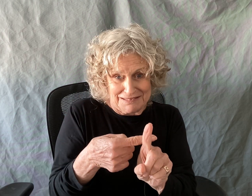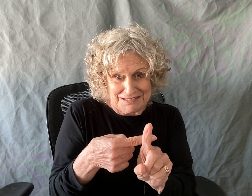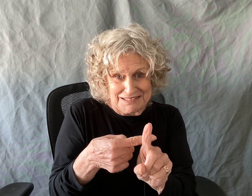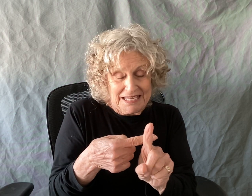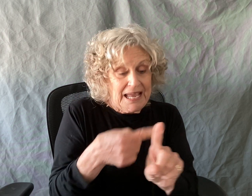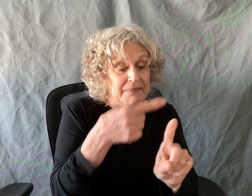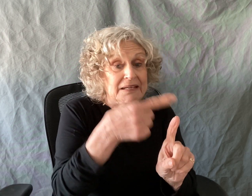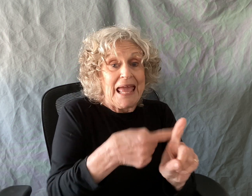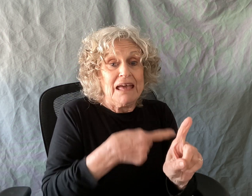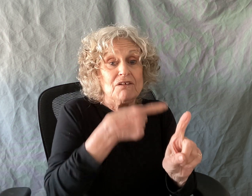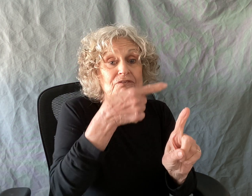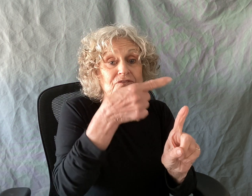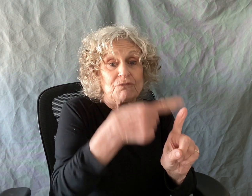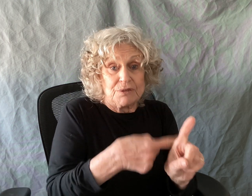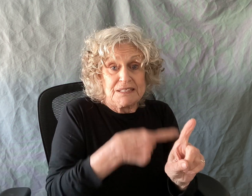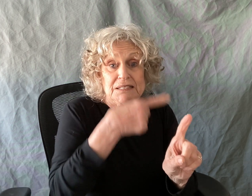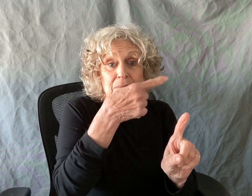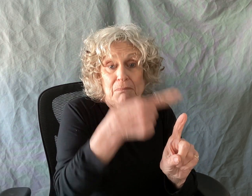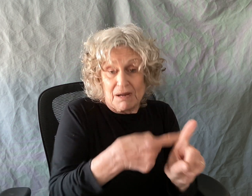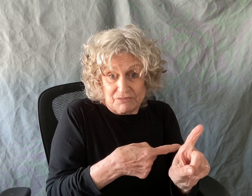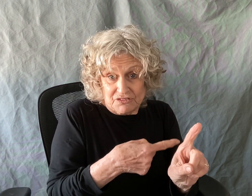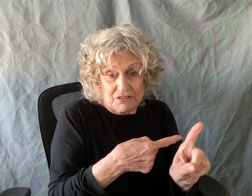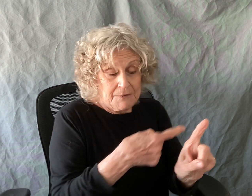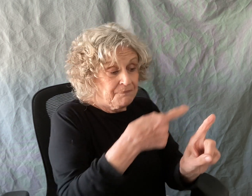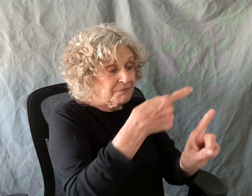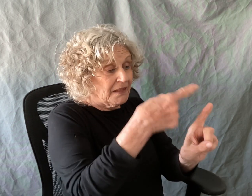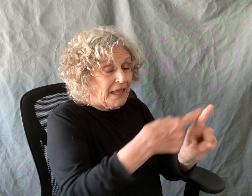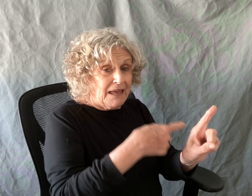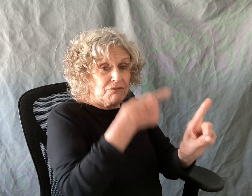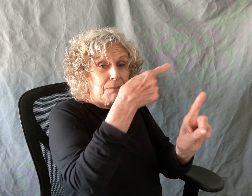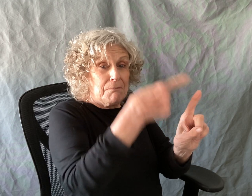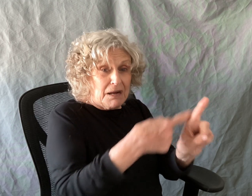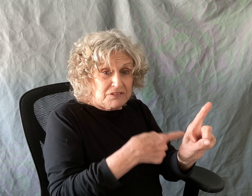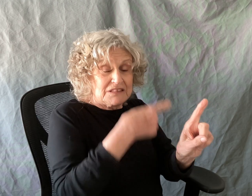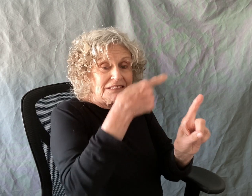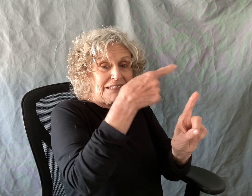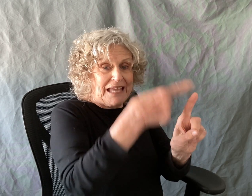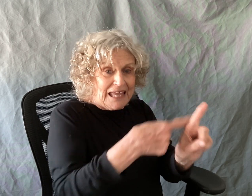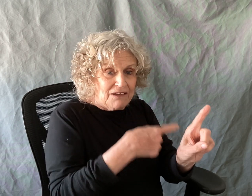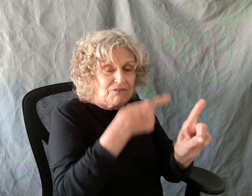months. And then every month, every month,